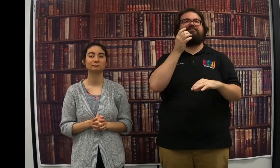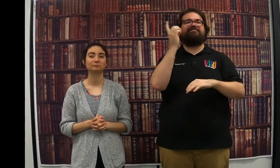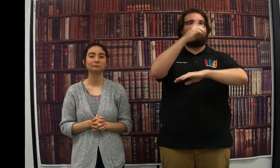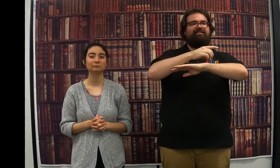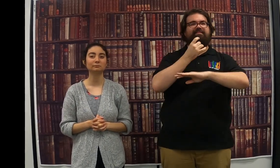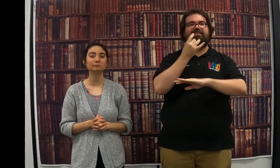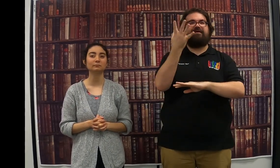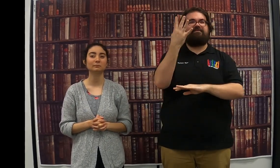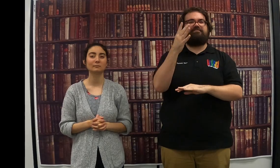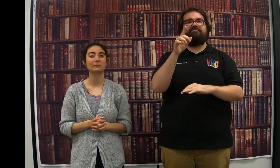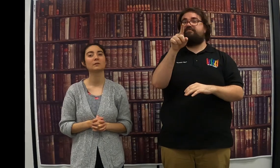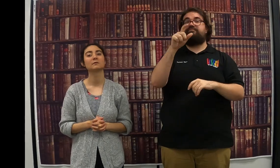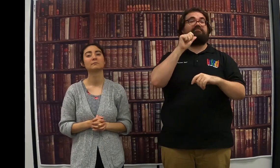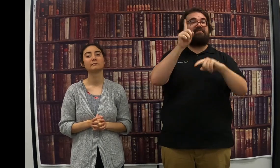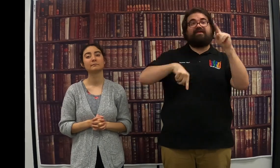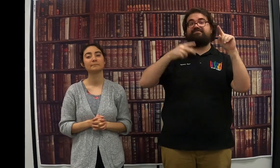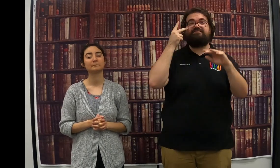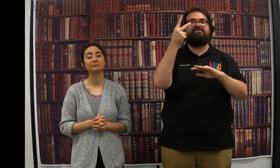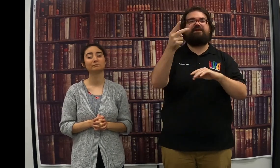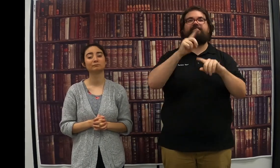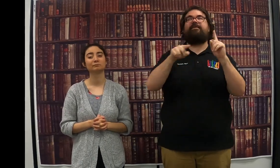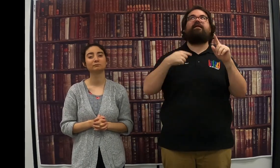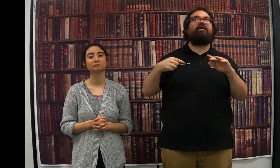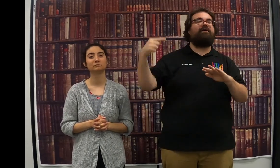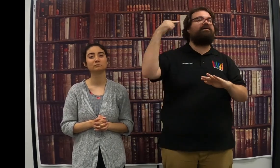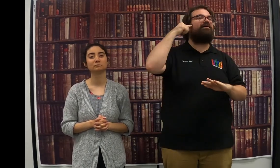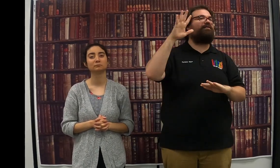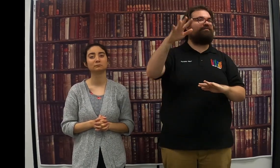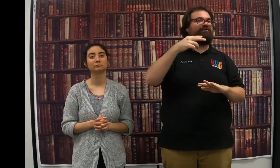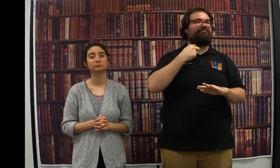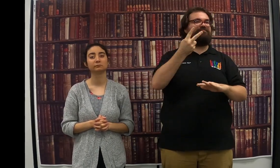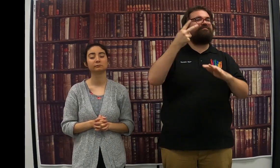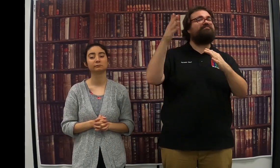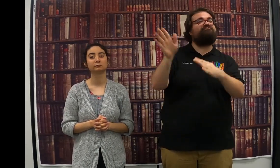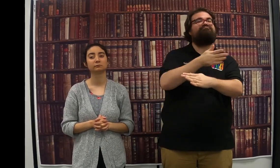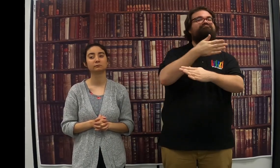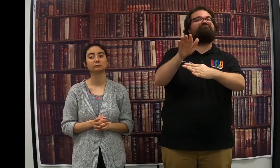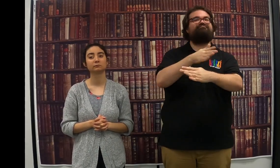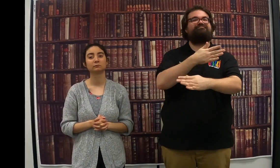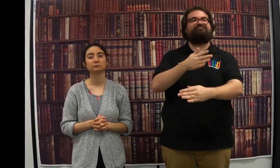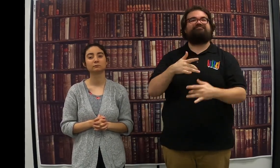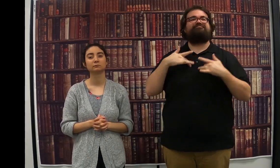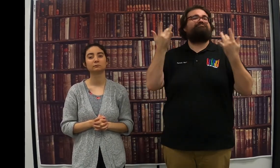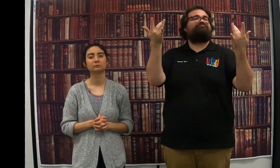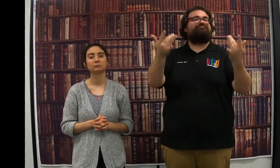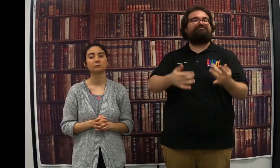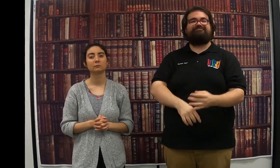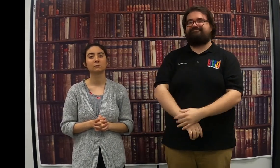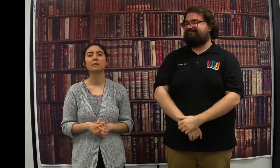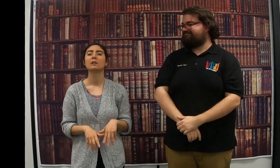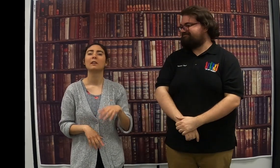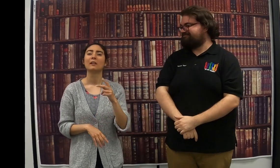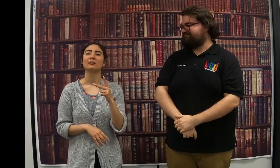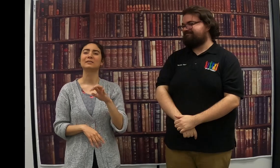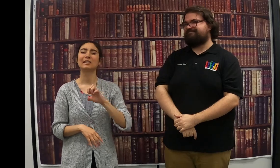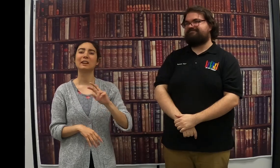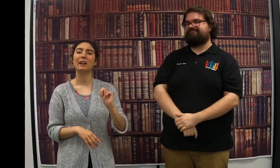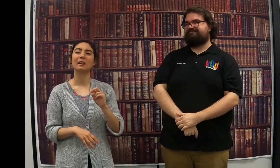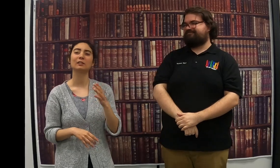daylight. Thou art unseen, but yet I hear thy shrill delight. Keen are the arrows of that